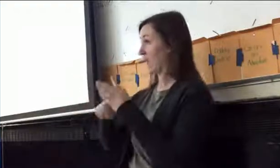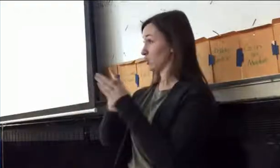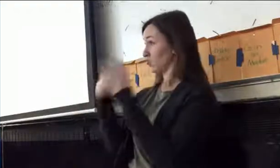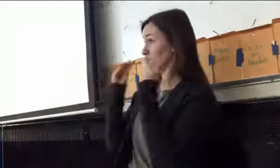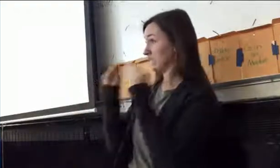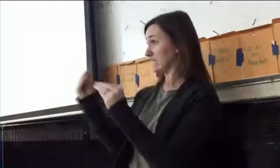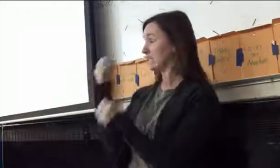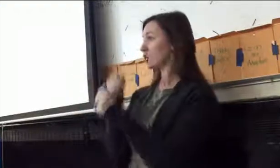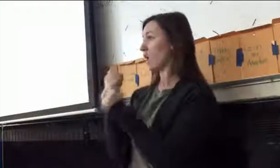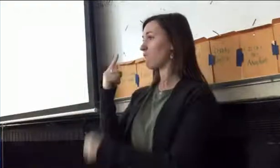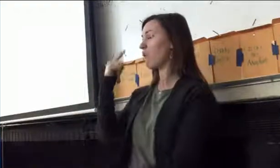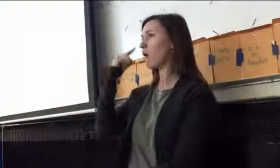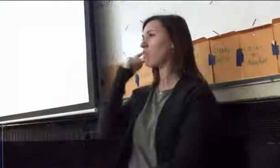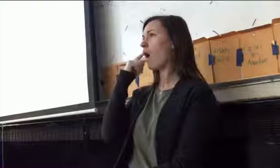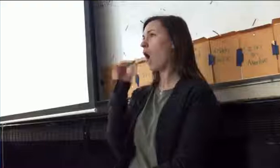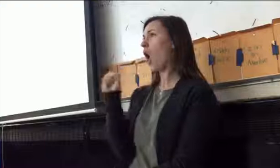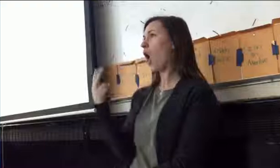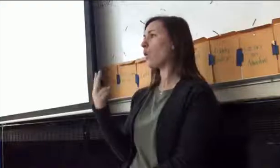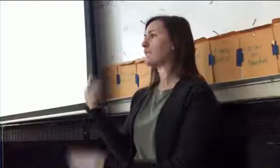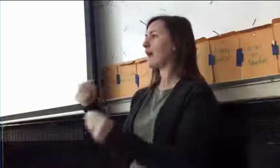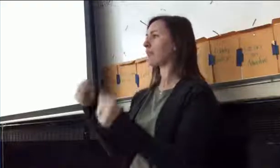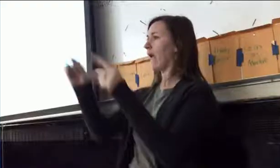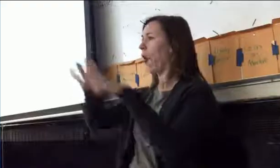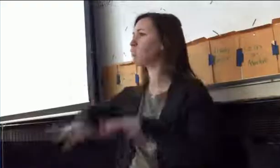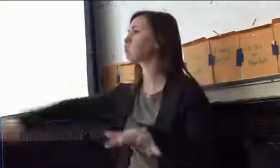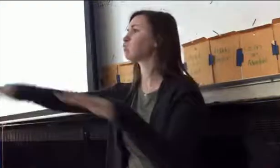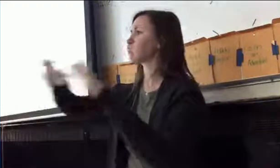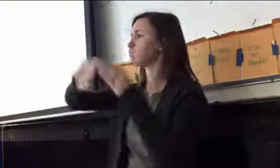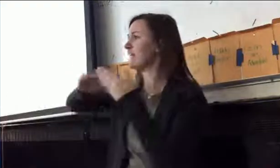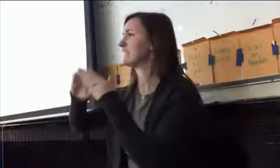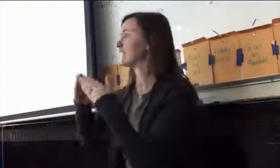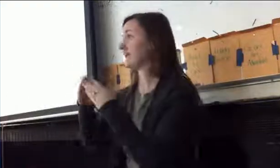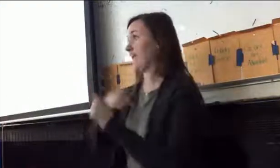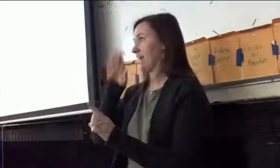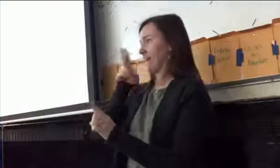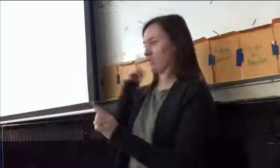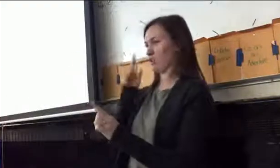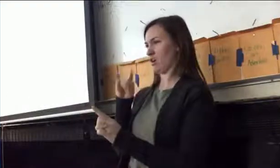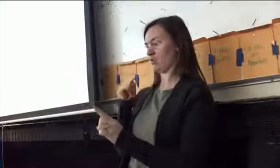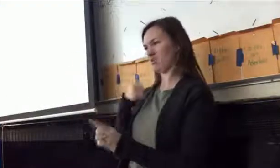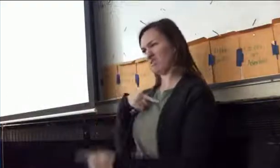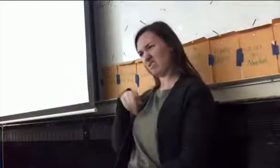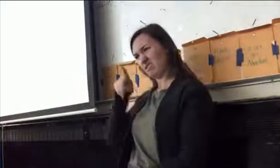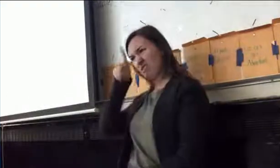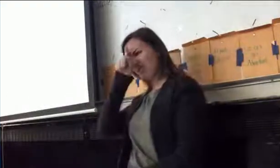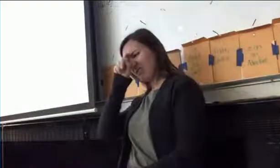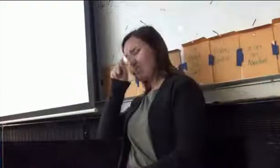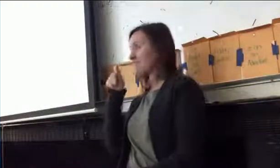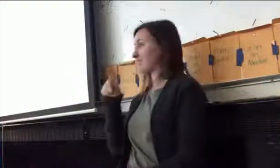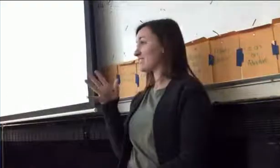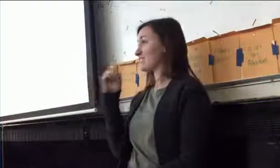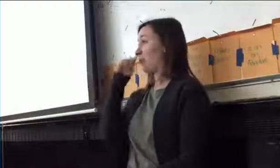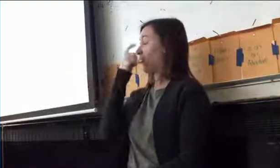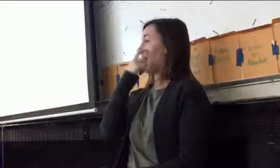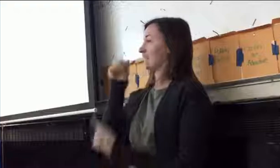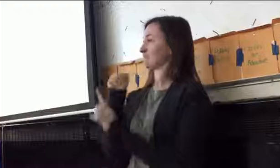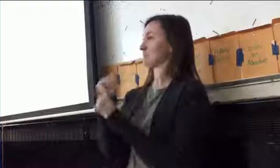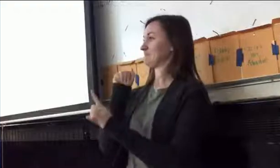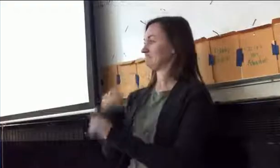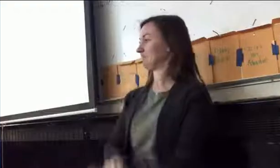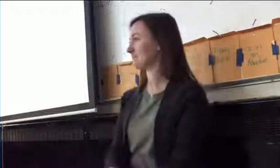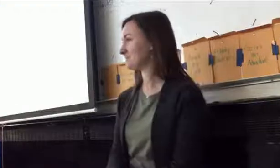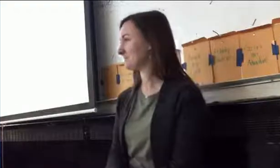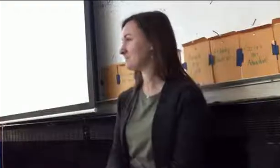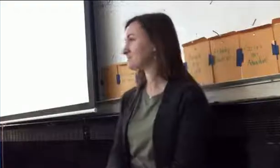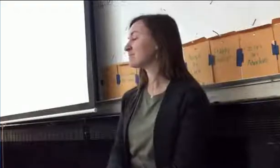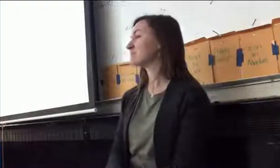it. And like half the class thinks it looks like a city, and I never saw that. So, cool students being unique.